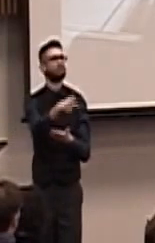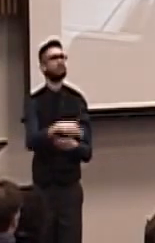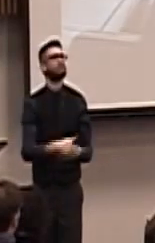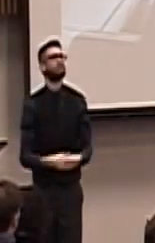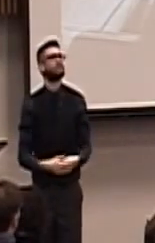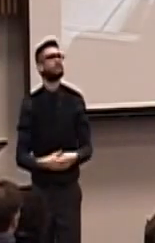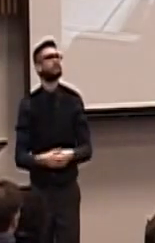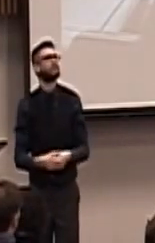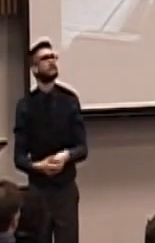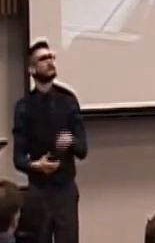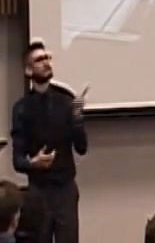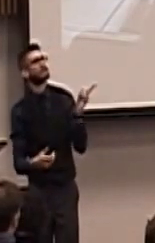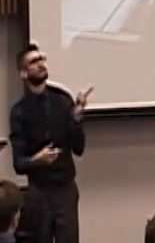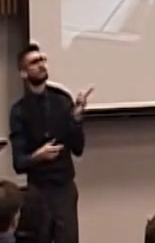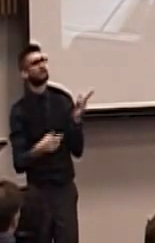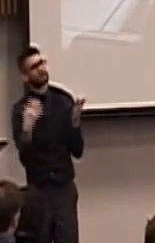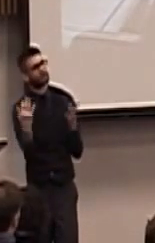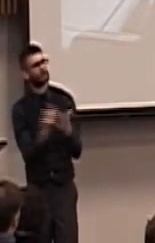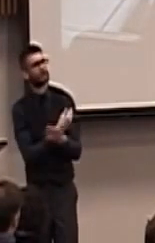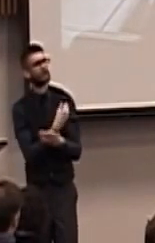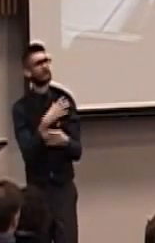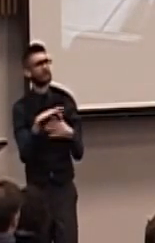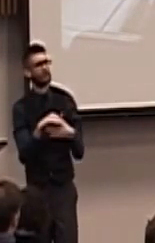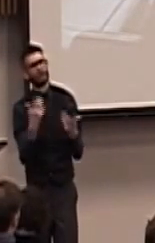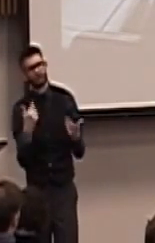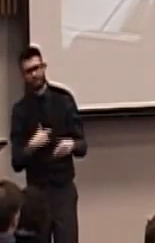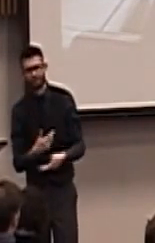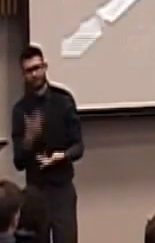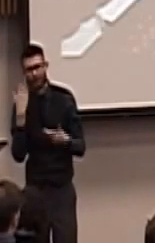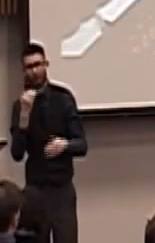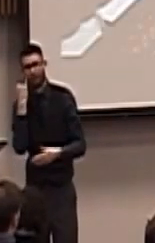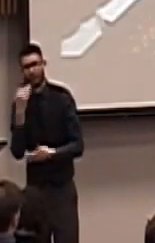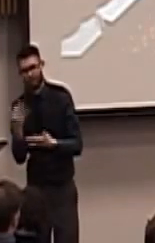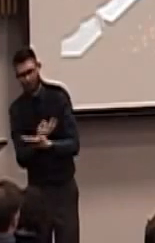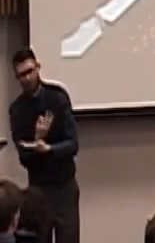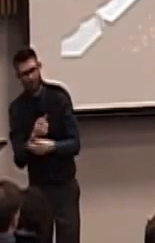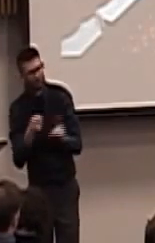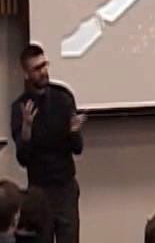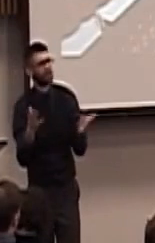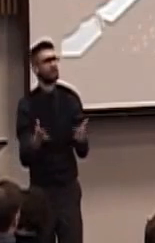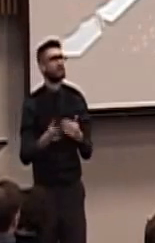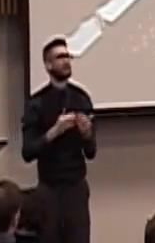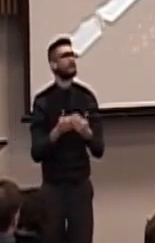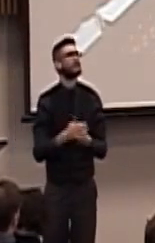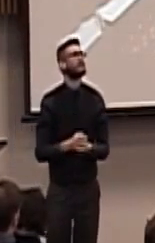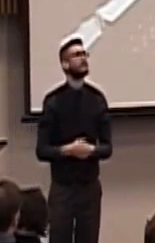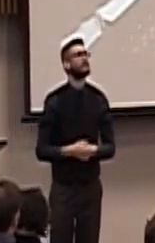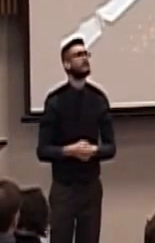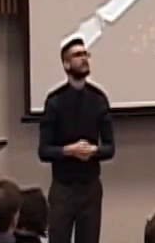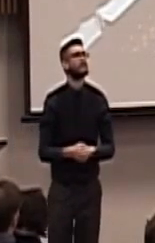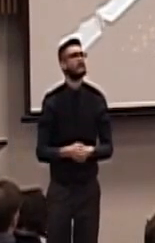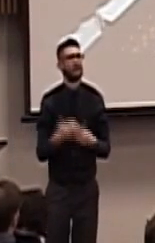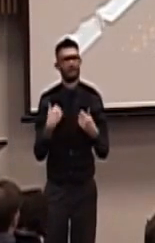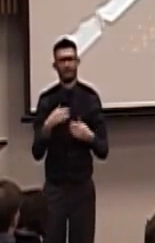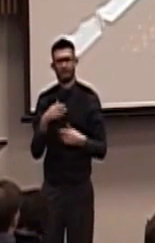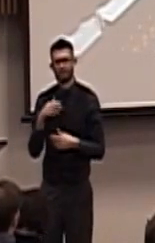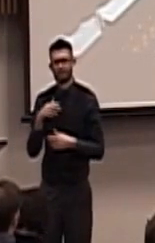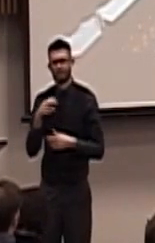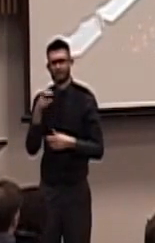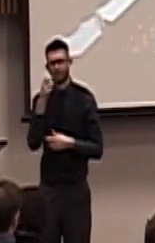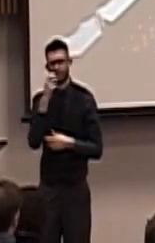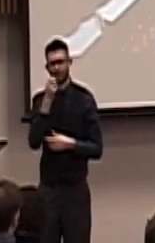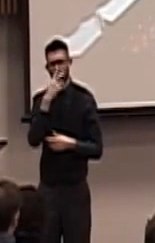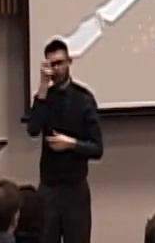Fresh meat. Okay, I don't know how fresh, but meat, goat meat, sweet hot